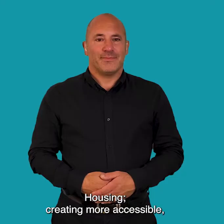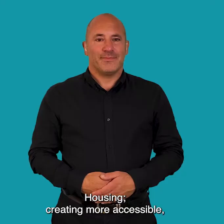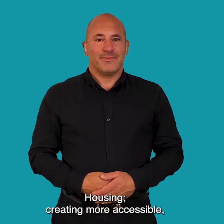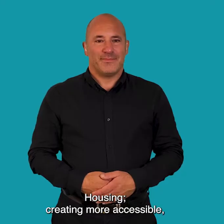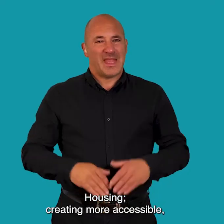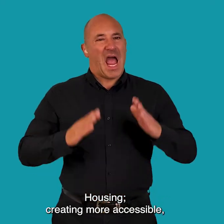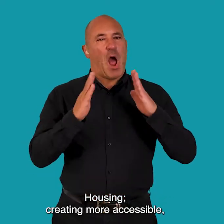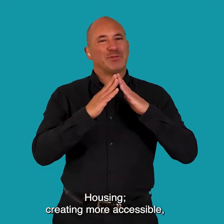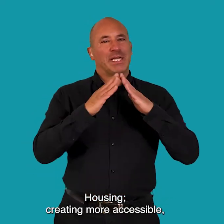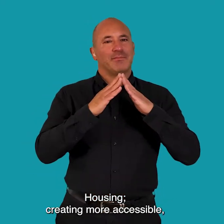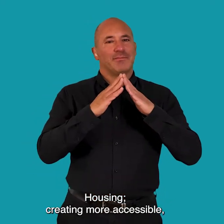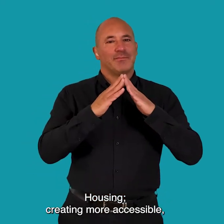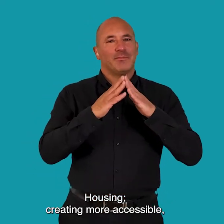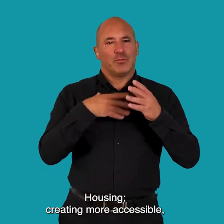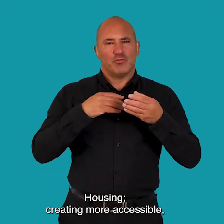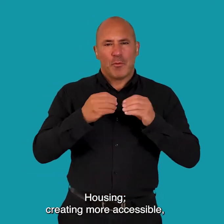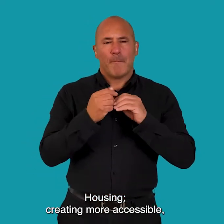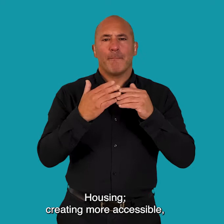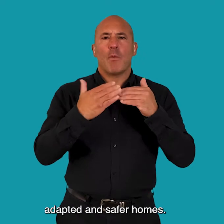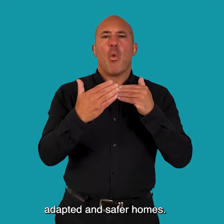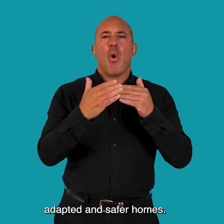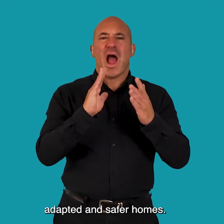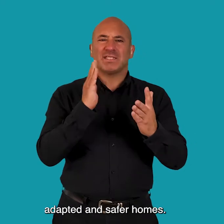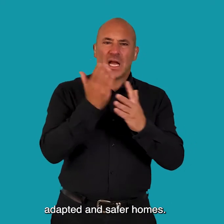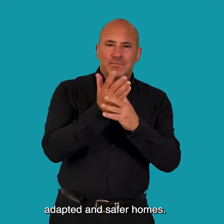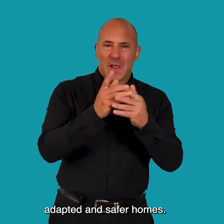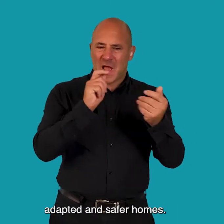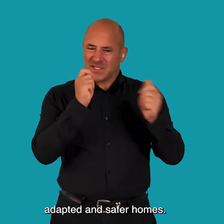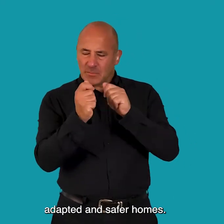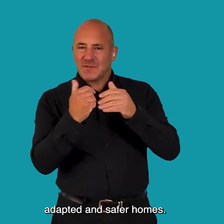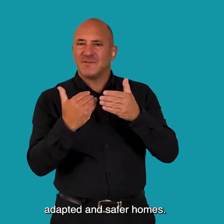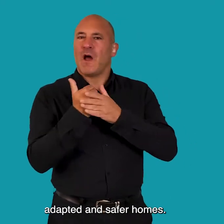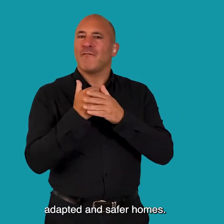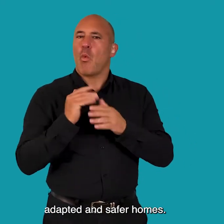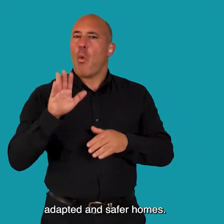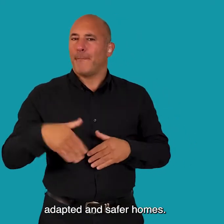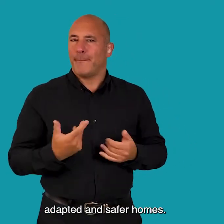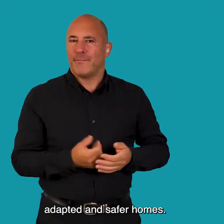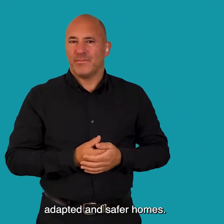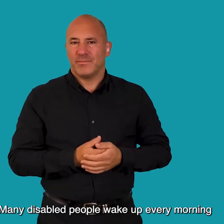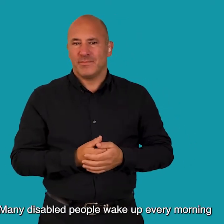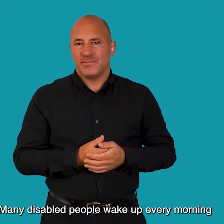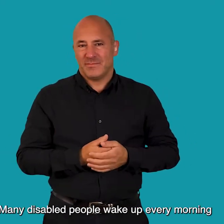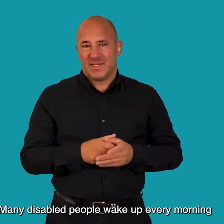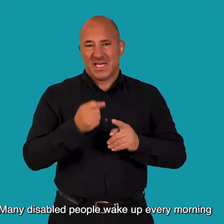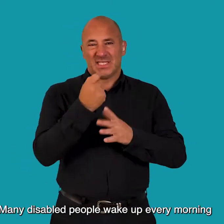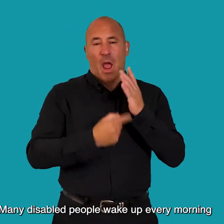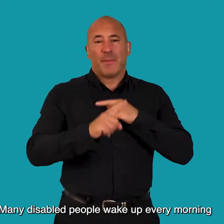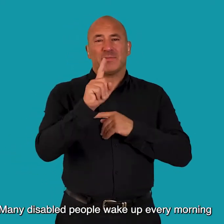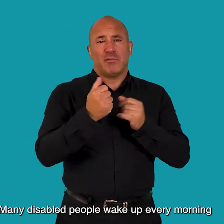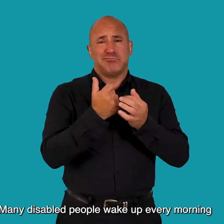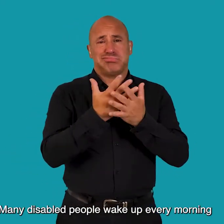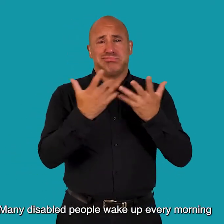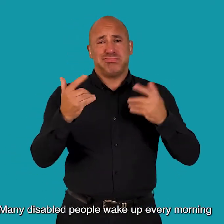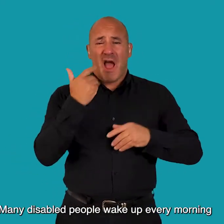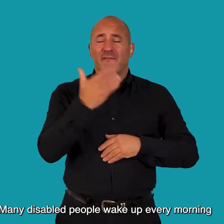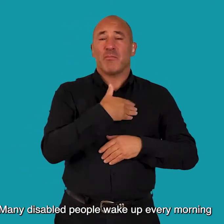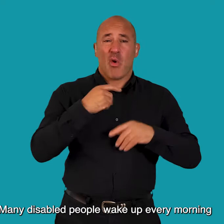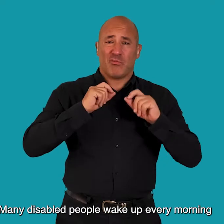Housing, creating more accessible, adapted and safer homes. Many disabled people wake up every morning in a